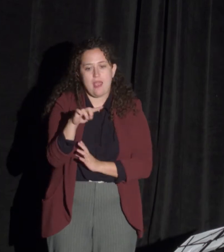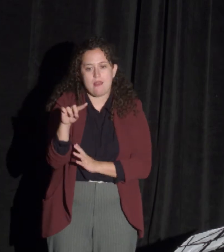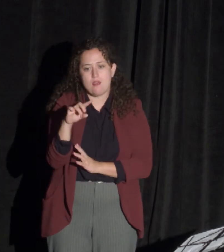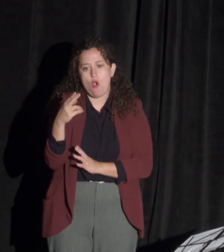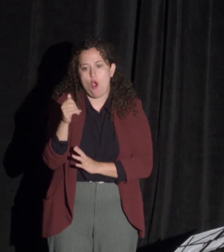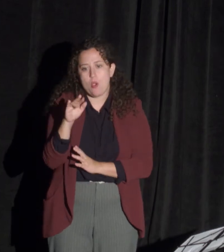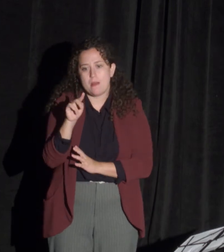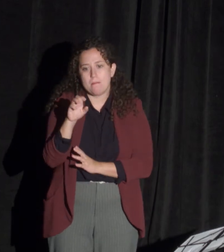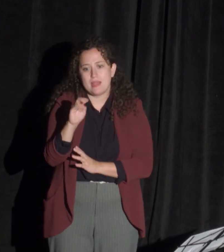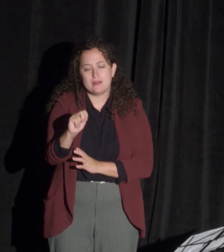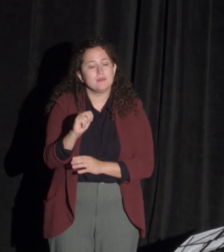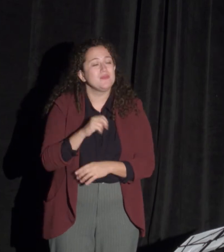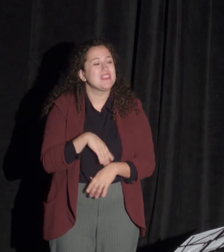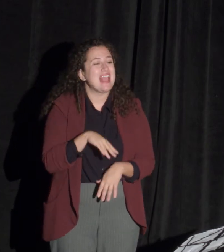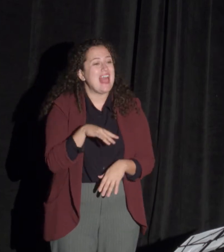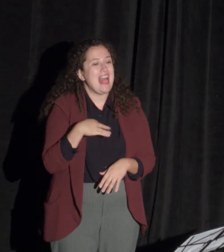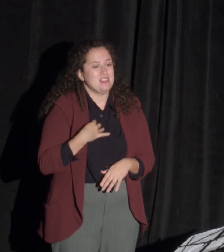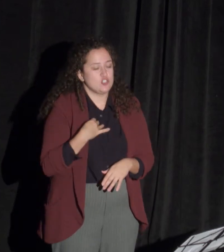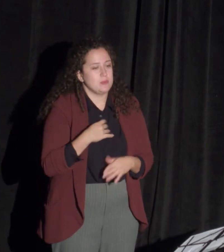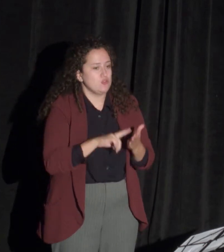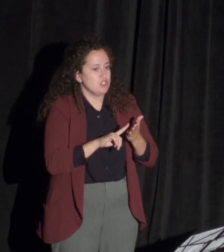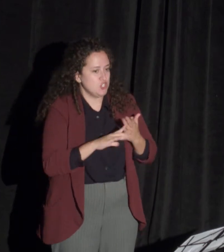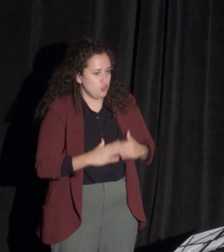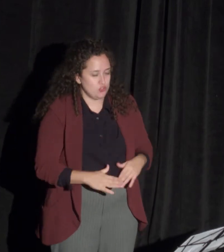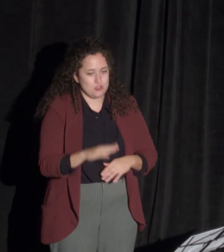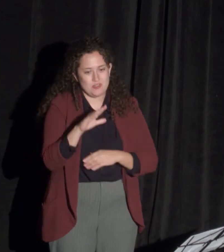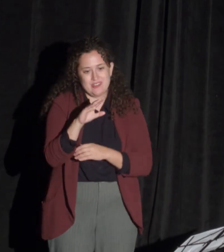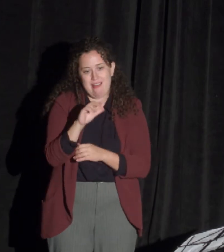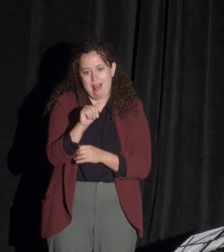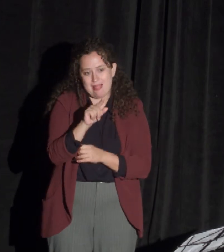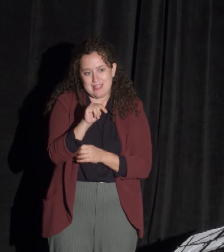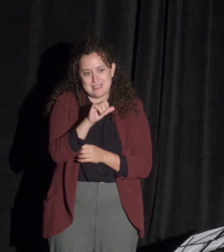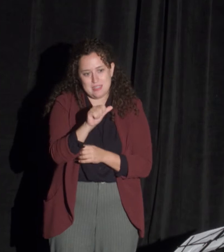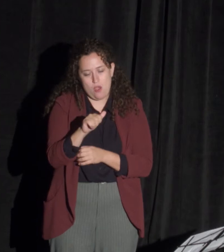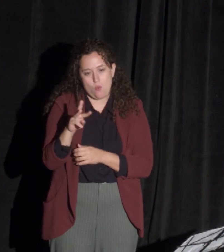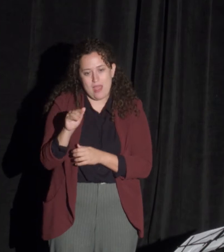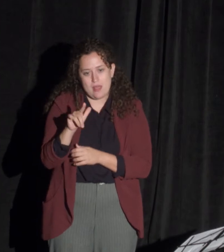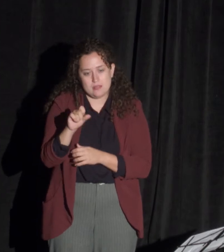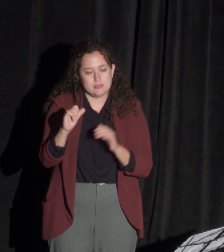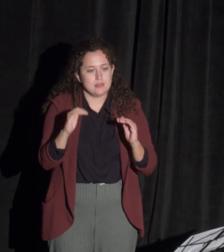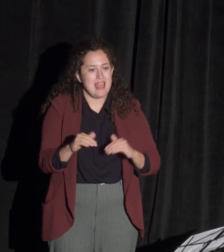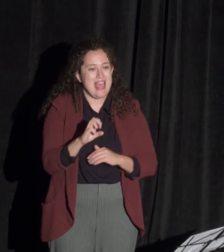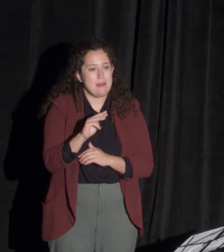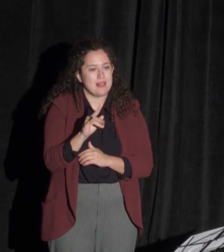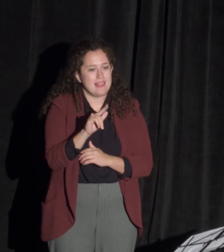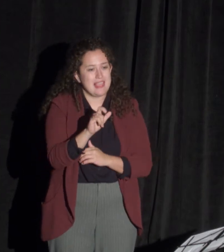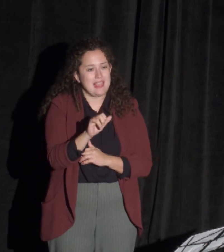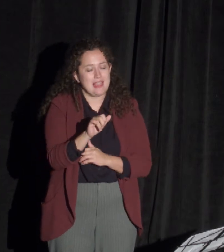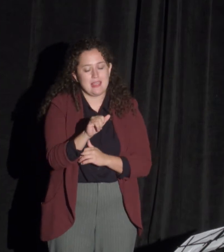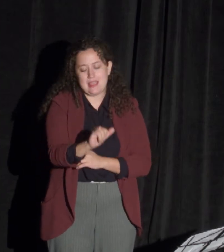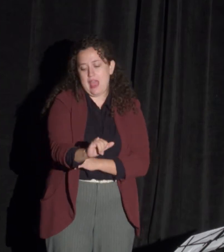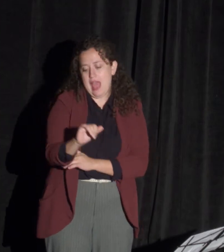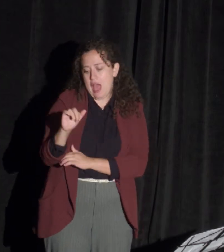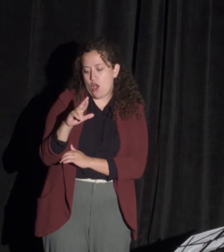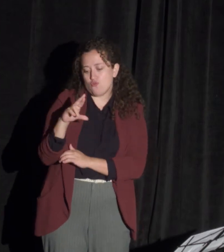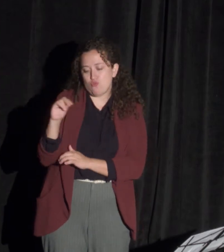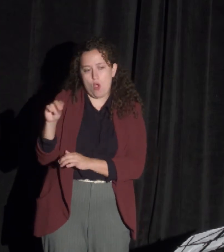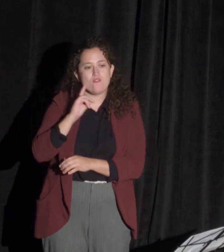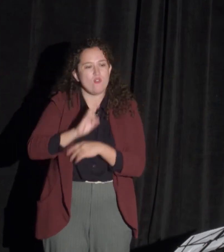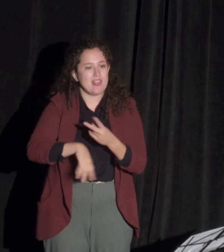eligibility researcher Alyssa Wales, Emily Aro for the Kanza software, former administrators